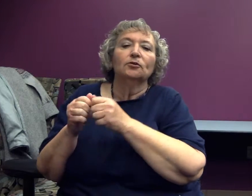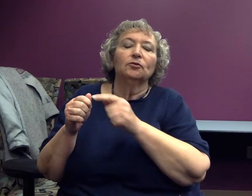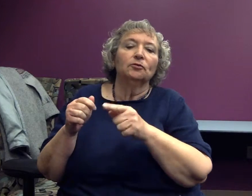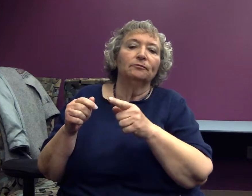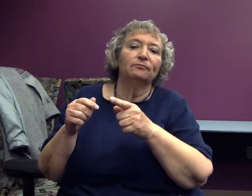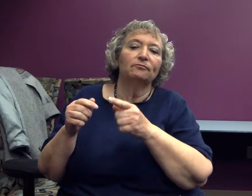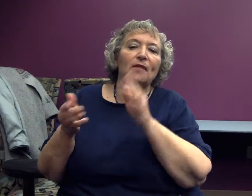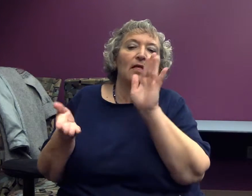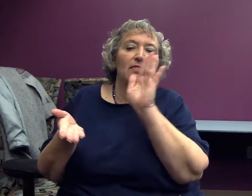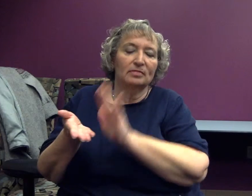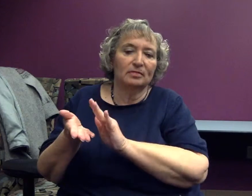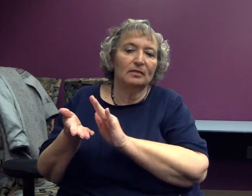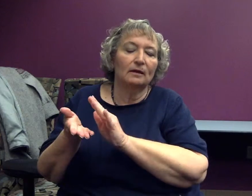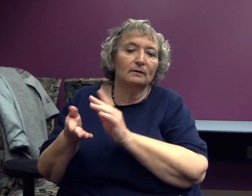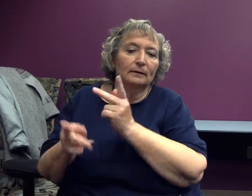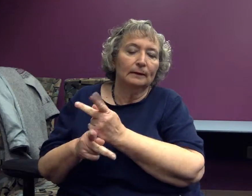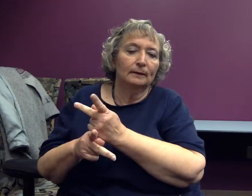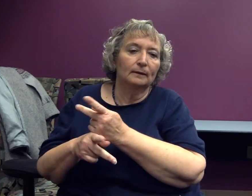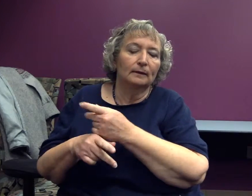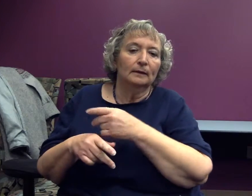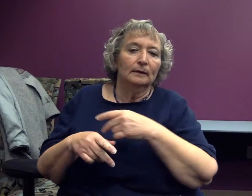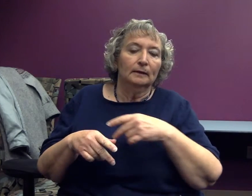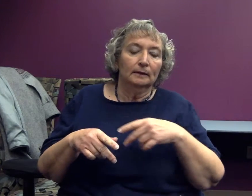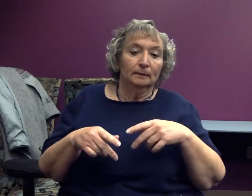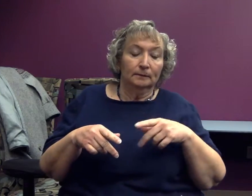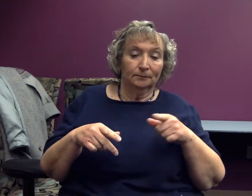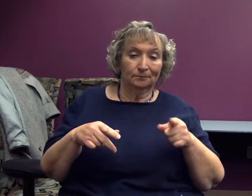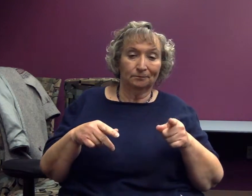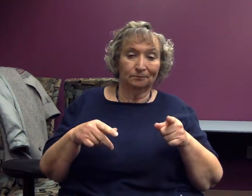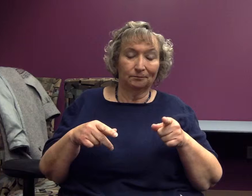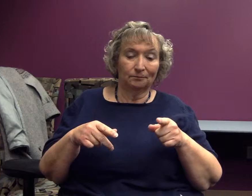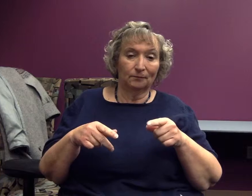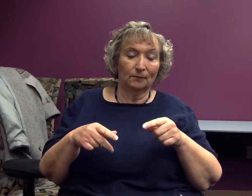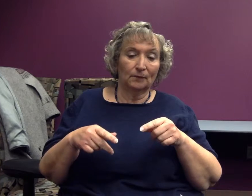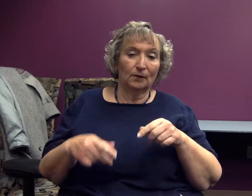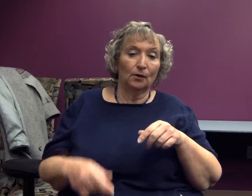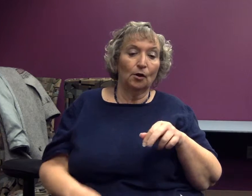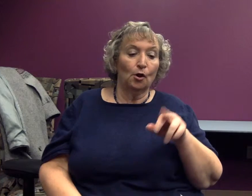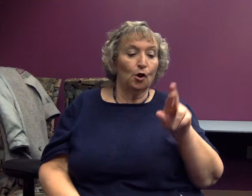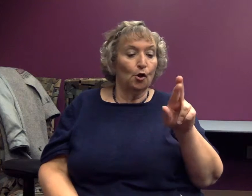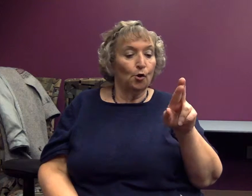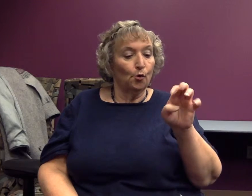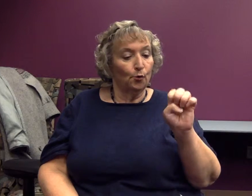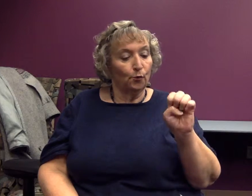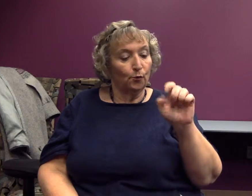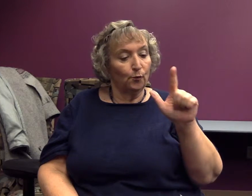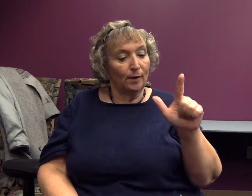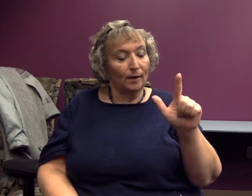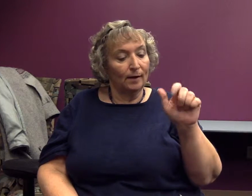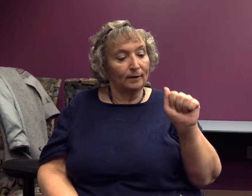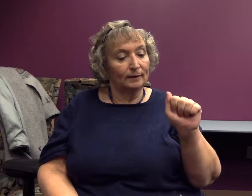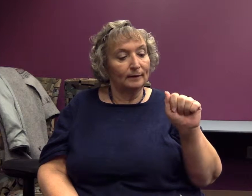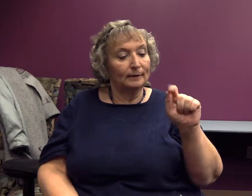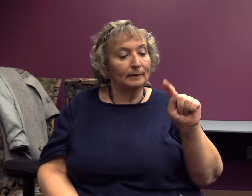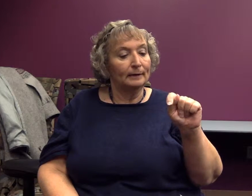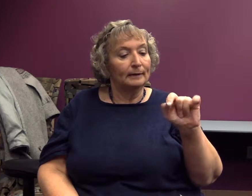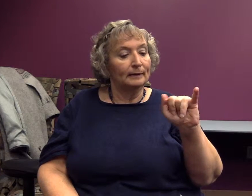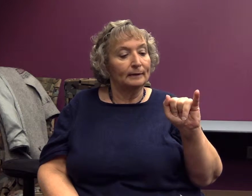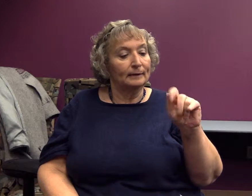is telling us is we're measuring how much moisture is in the air at that time compared to how